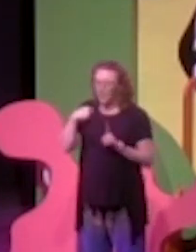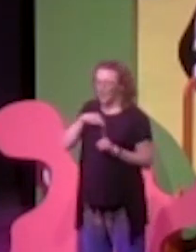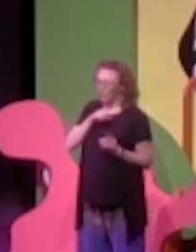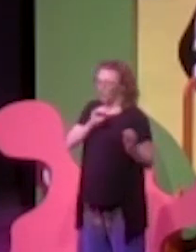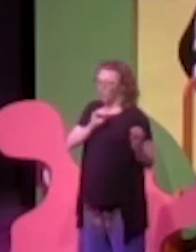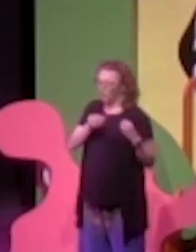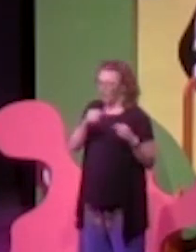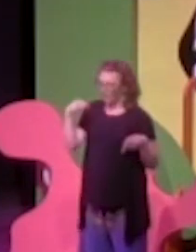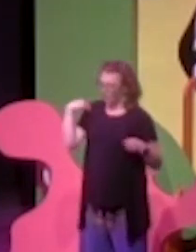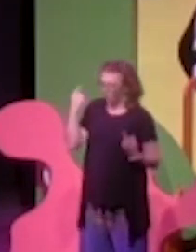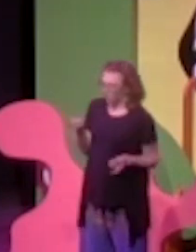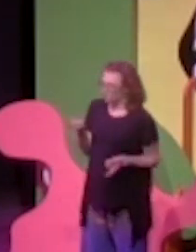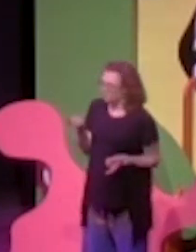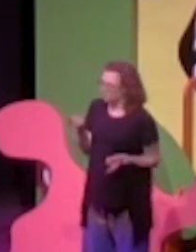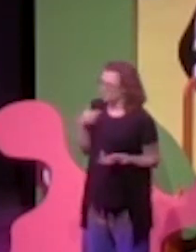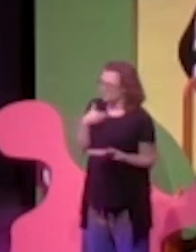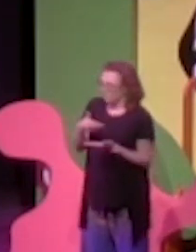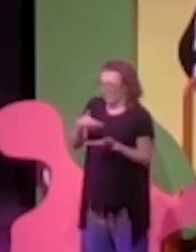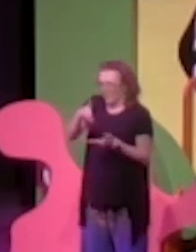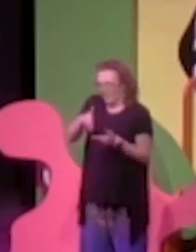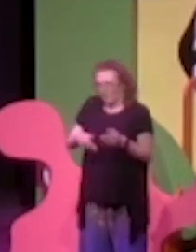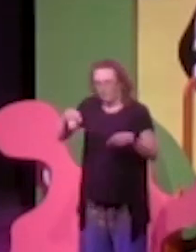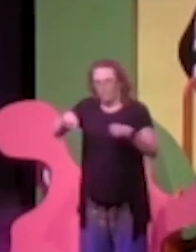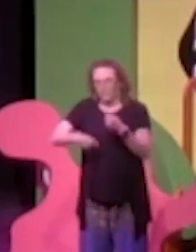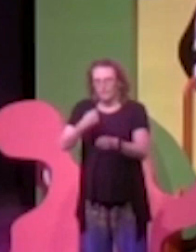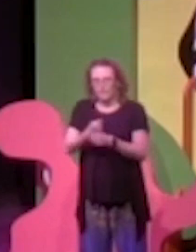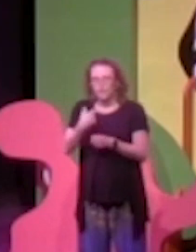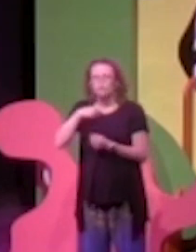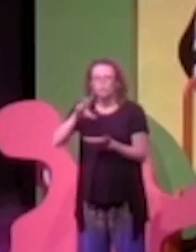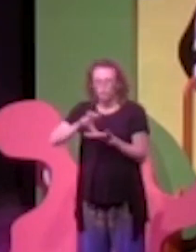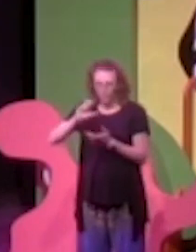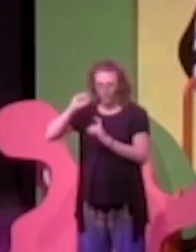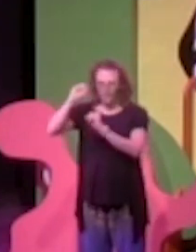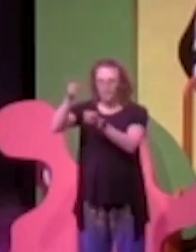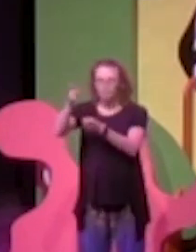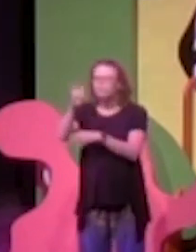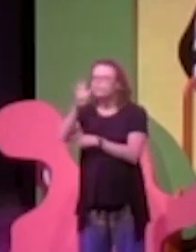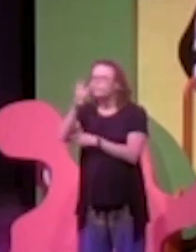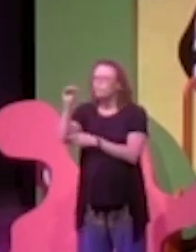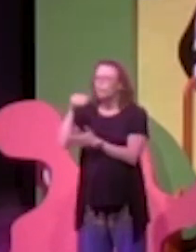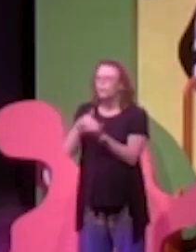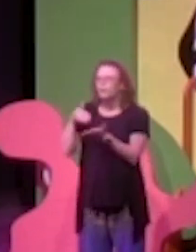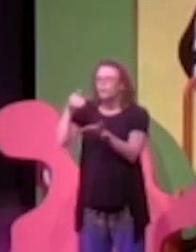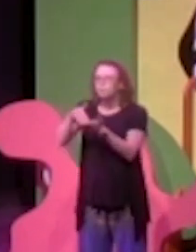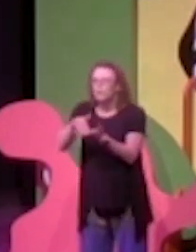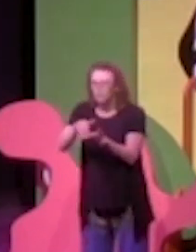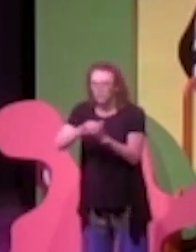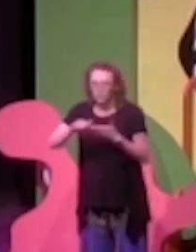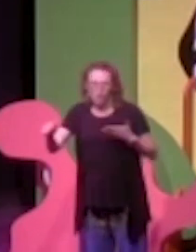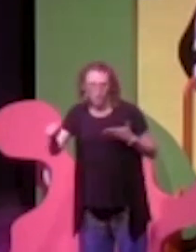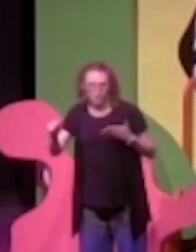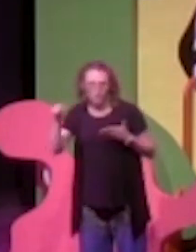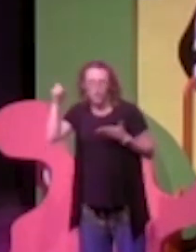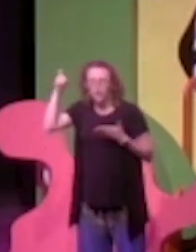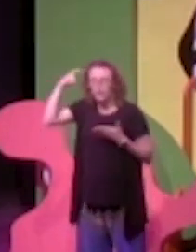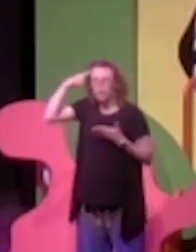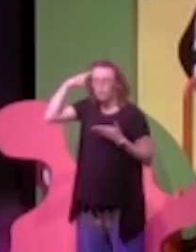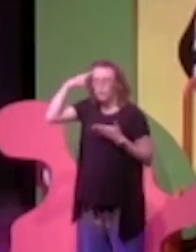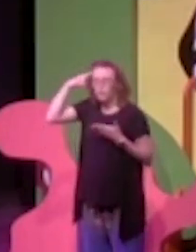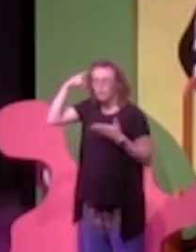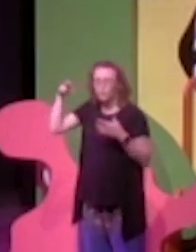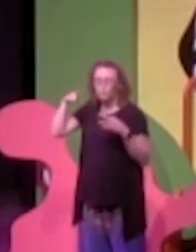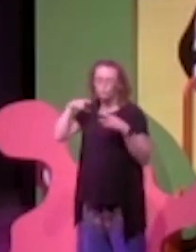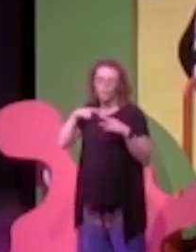2020, by the end of this year, we will have delivered $40 million in government relief money that we transitioned